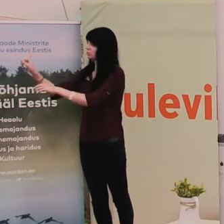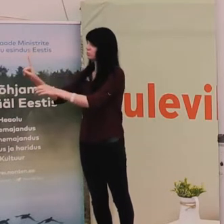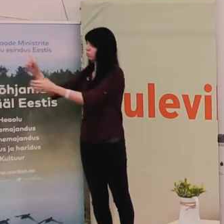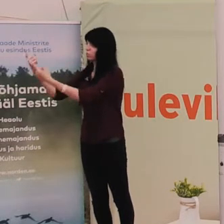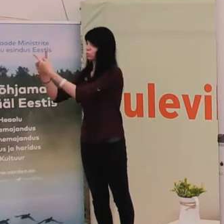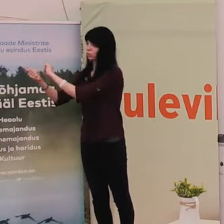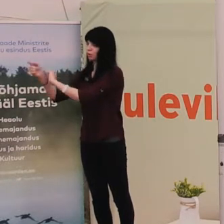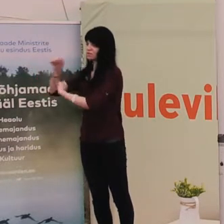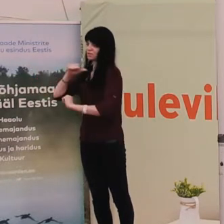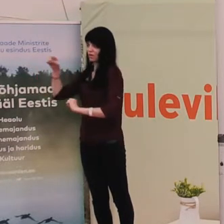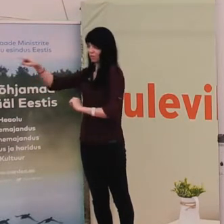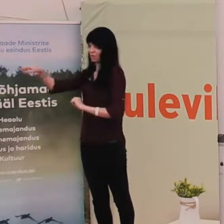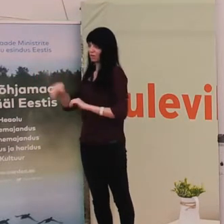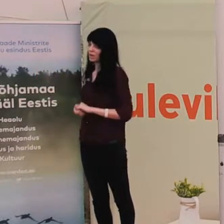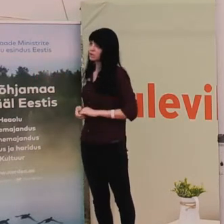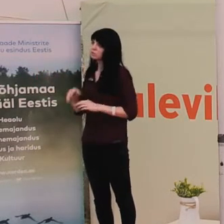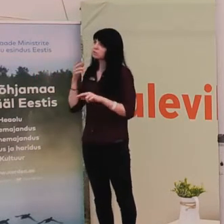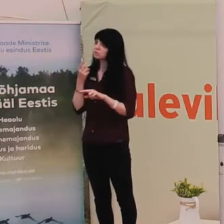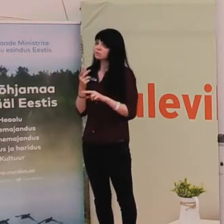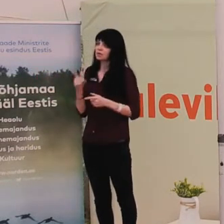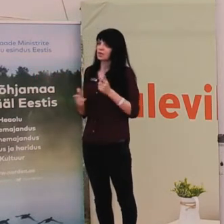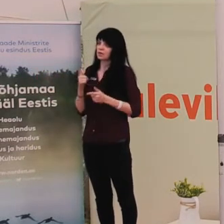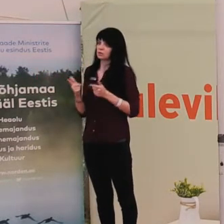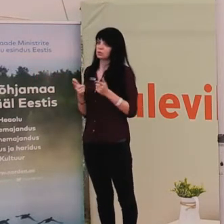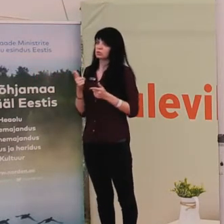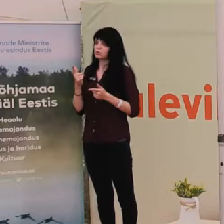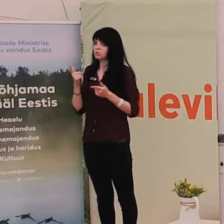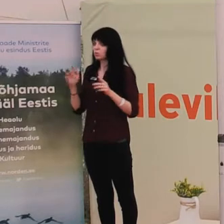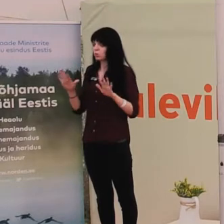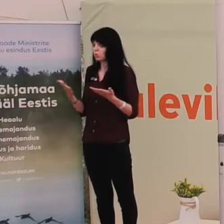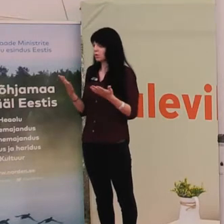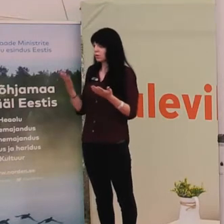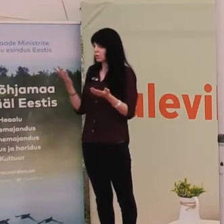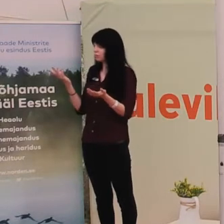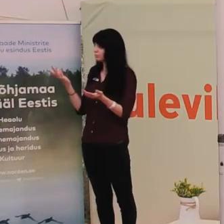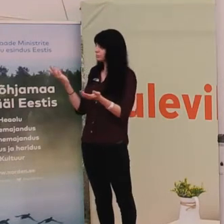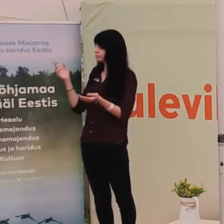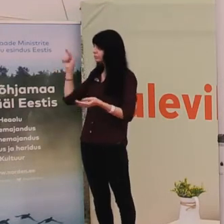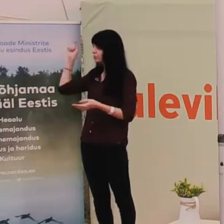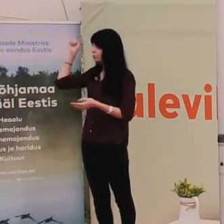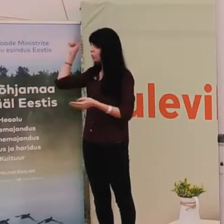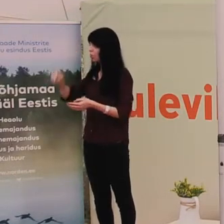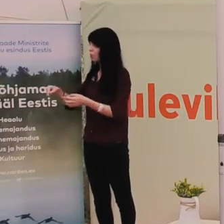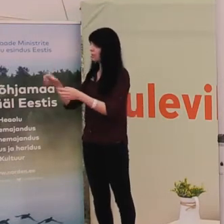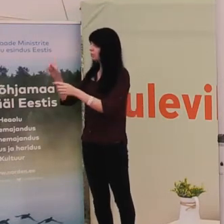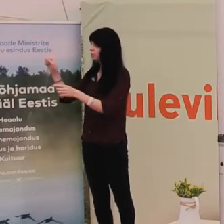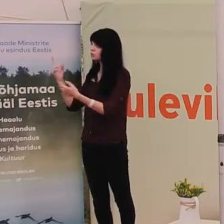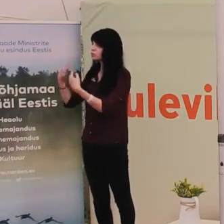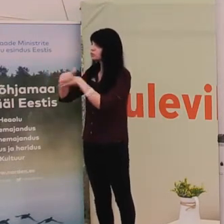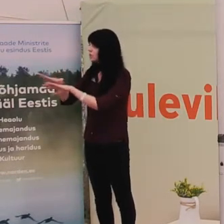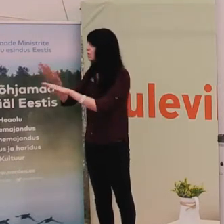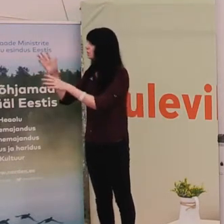realize that all of us need to change. We cannot go on like we do, even if we invent circular economy, even if we invent new technologies. We need